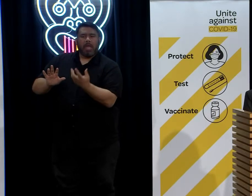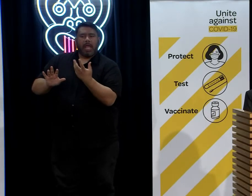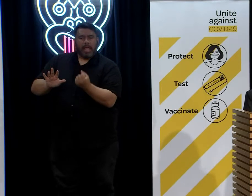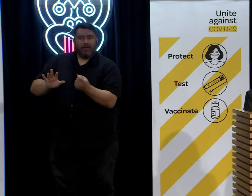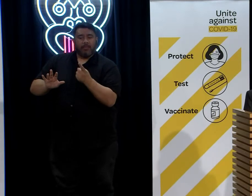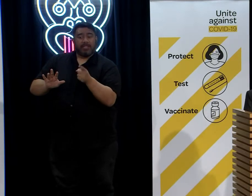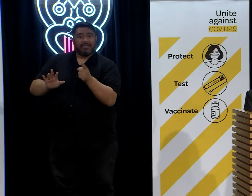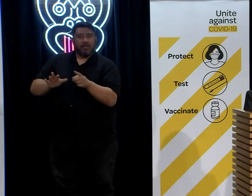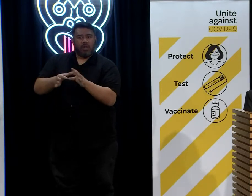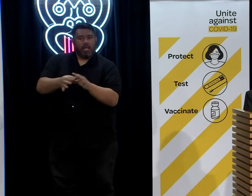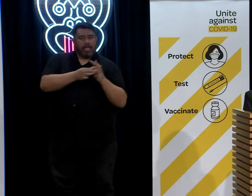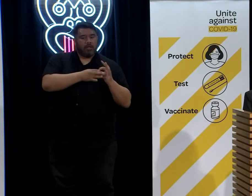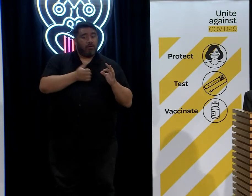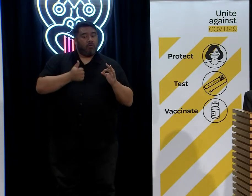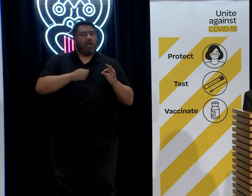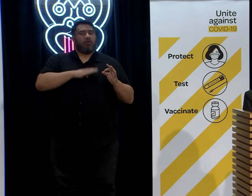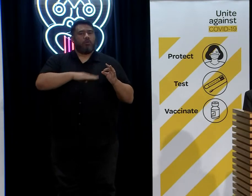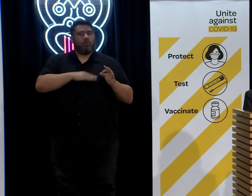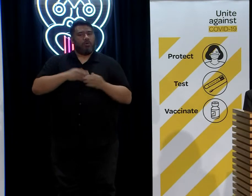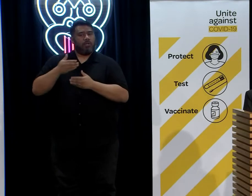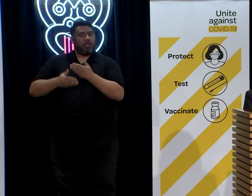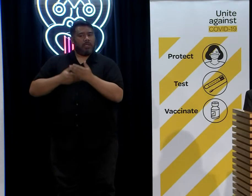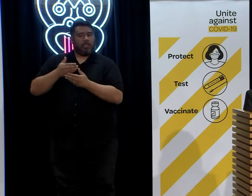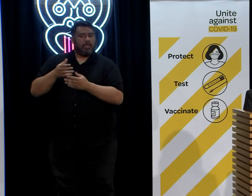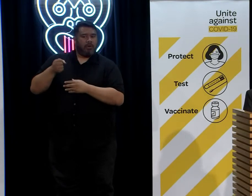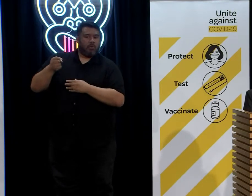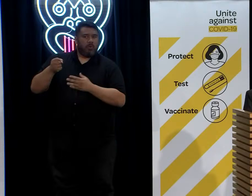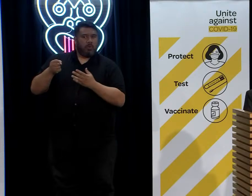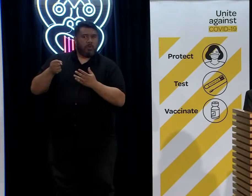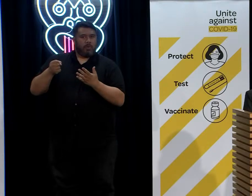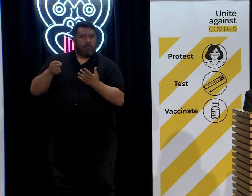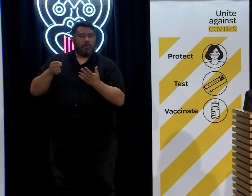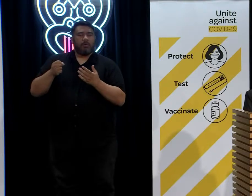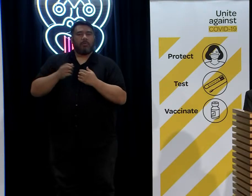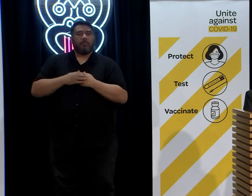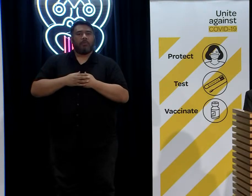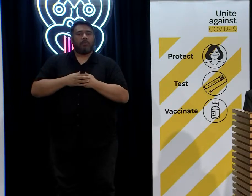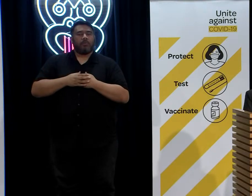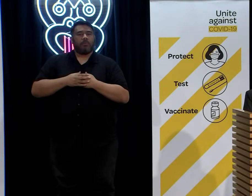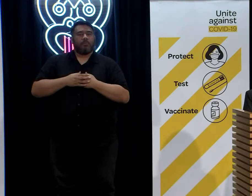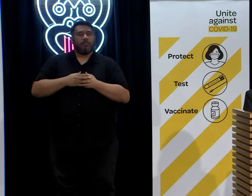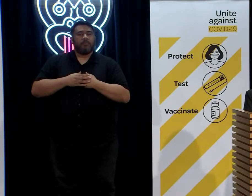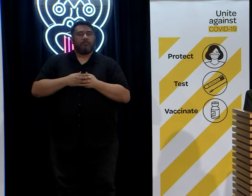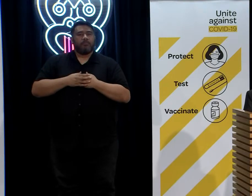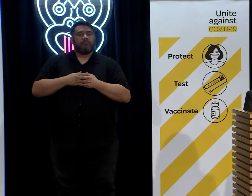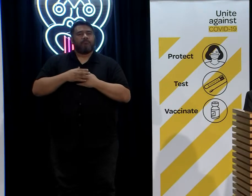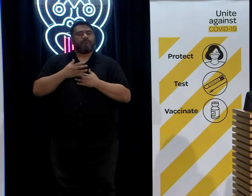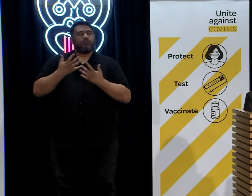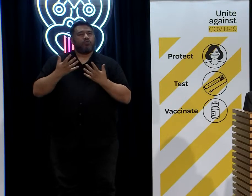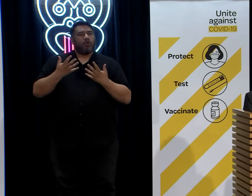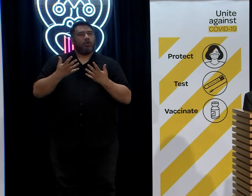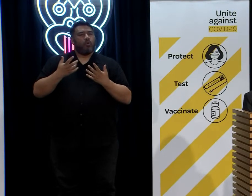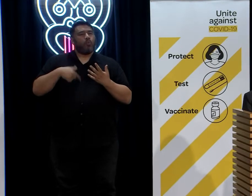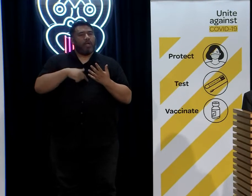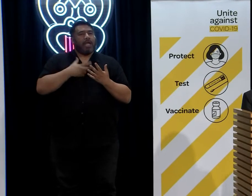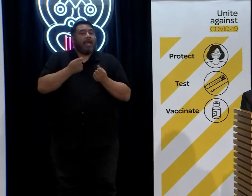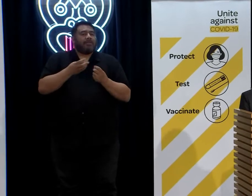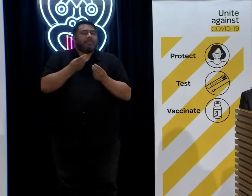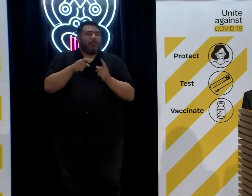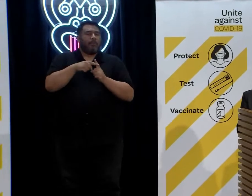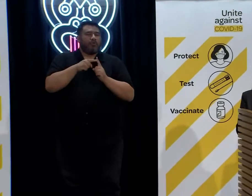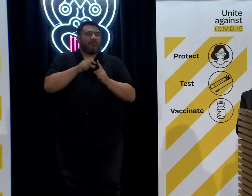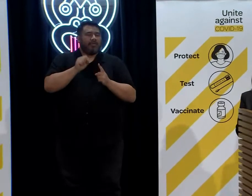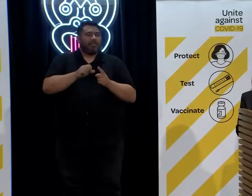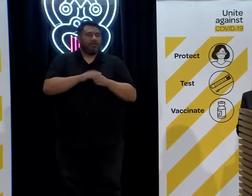in the majority, and we actively follow up those that we can't. So that is telling us, that's giving us some cause for optimism.